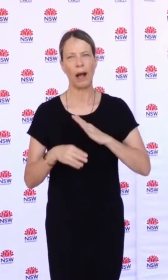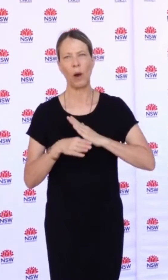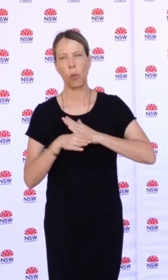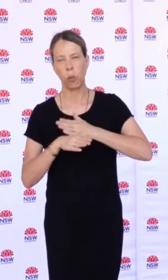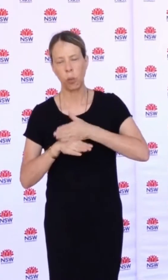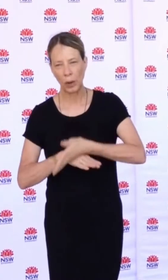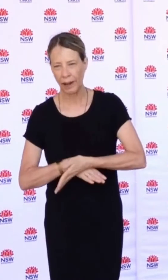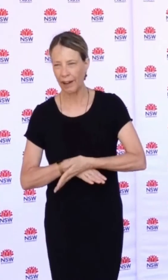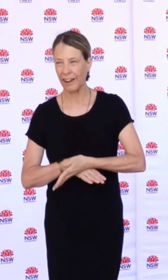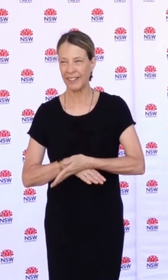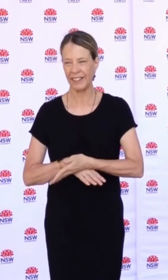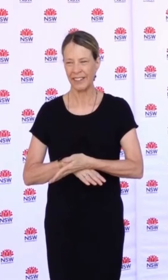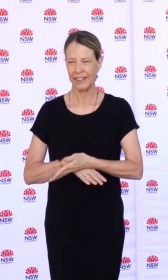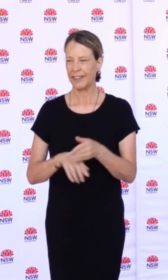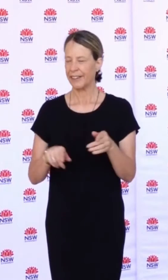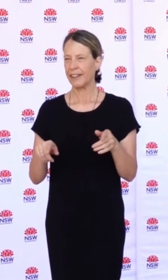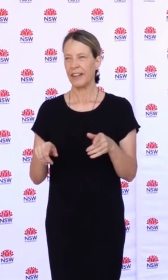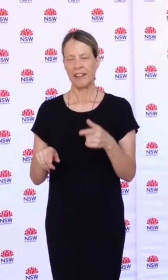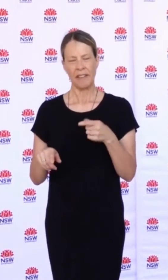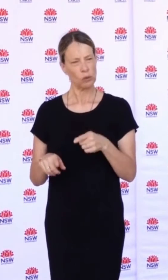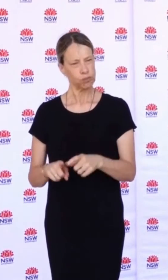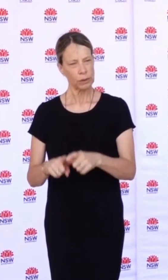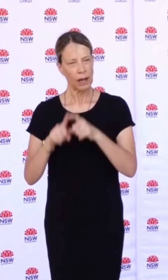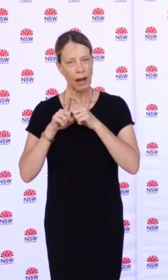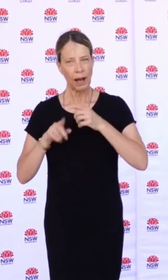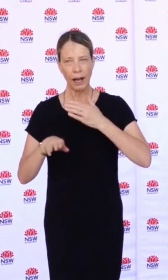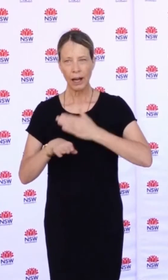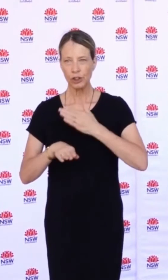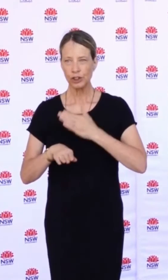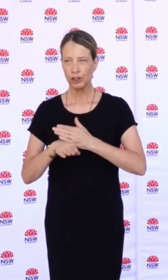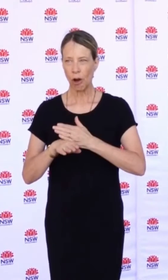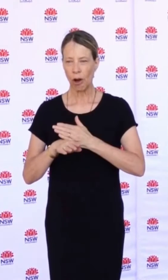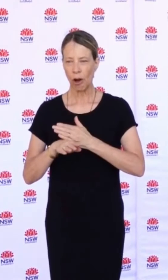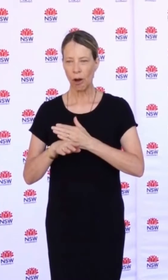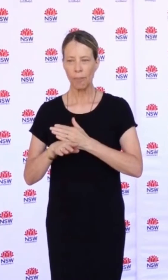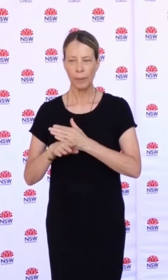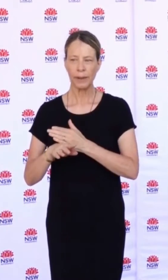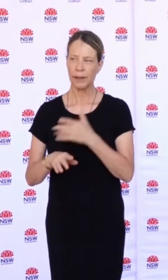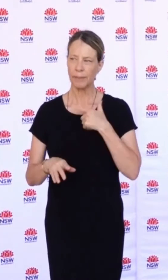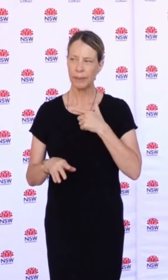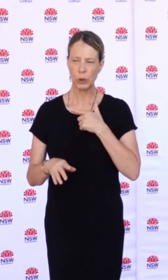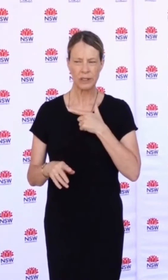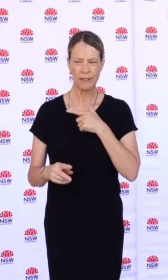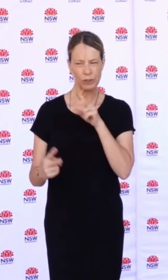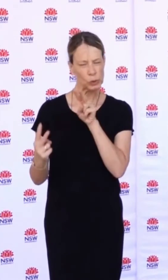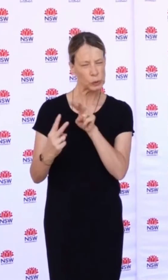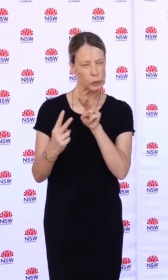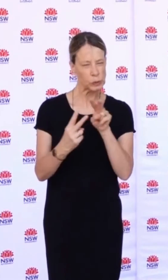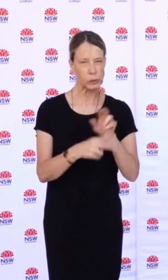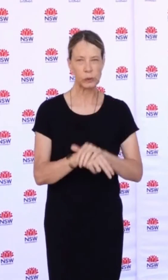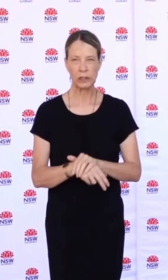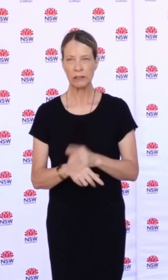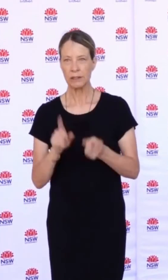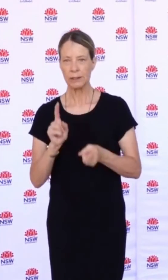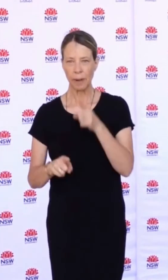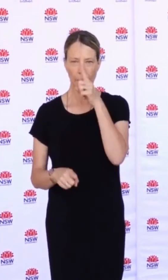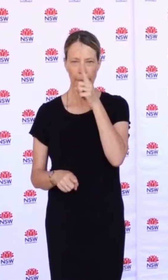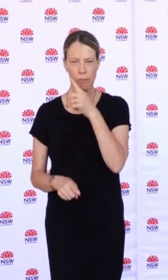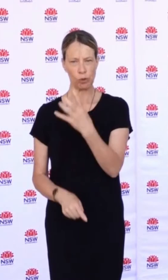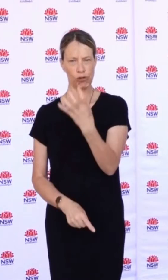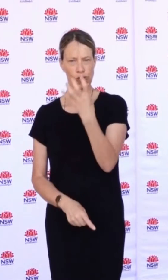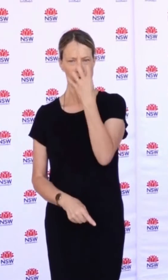also on the front line doing the tough job, and it really is tough work, as we've seen recently when tempers fray, of